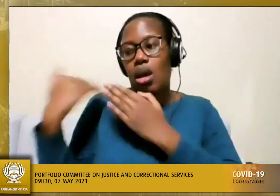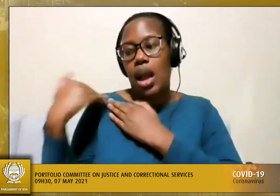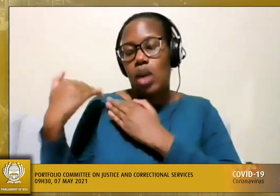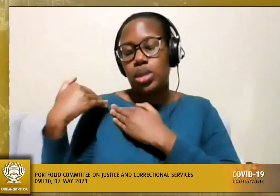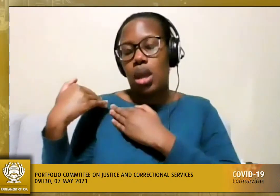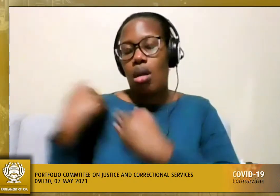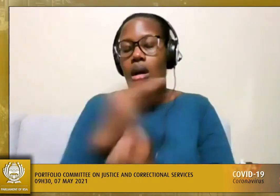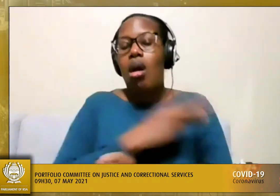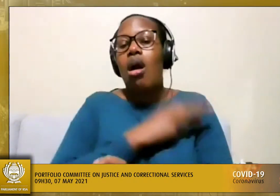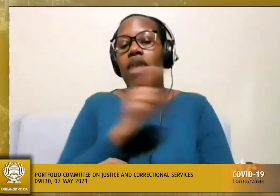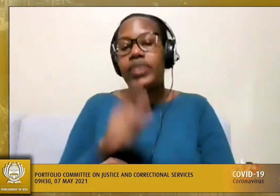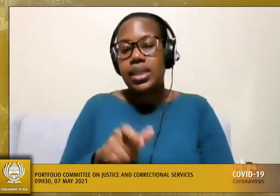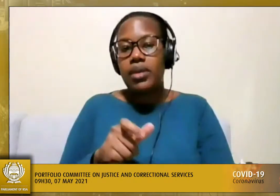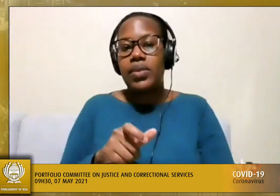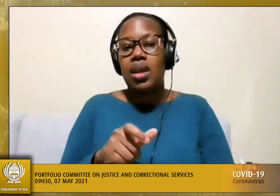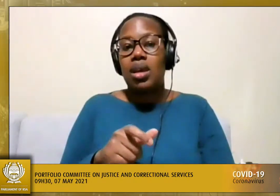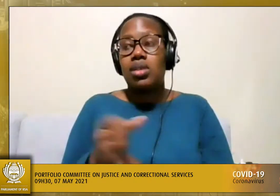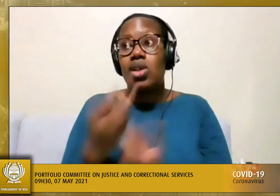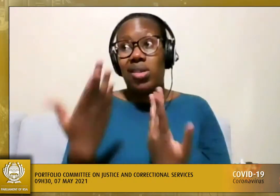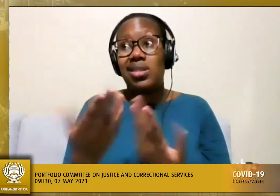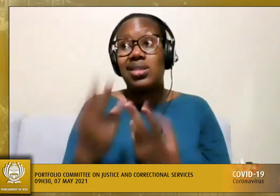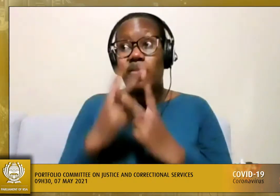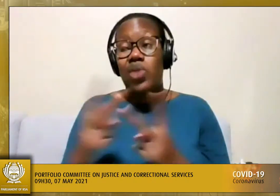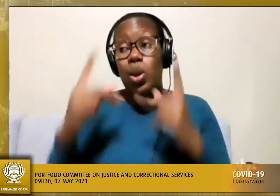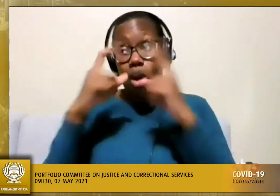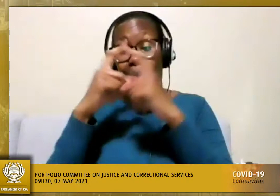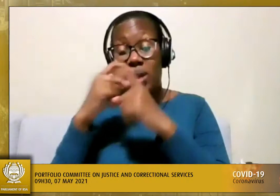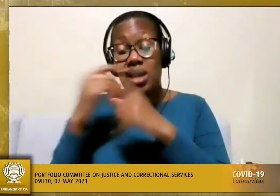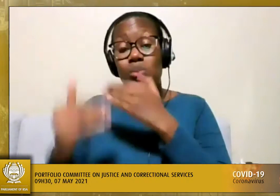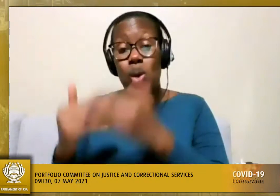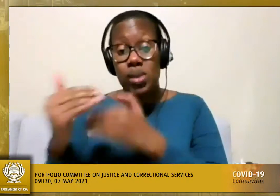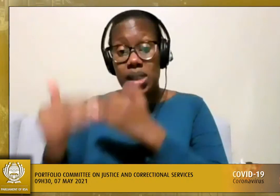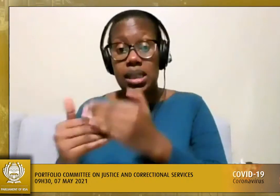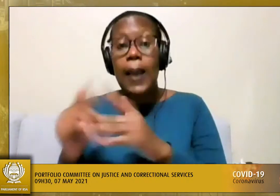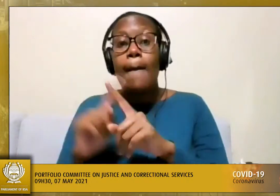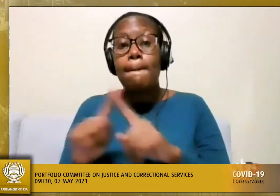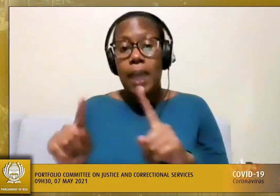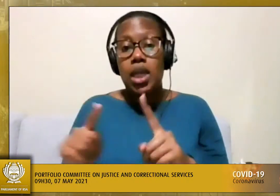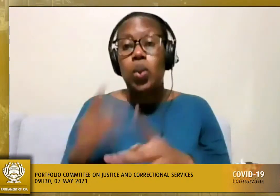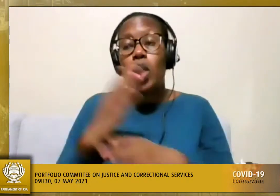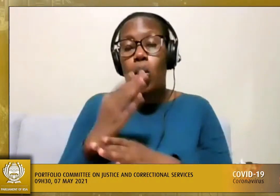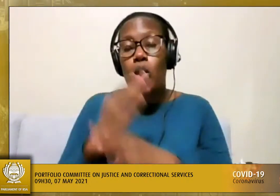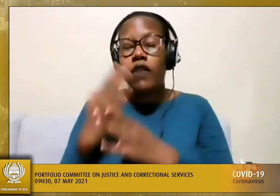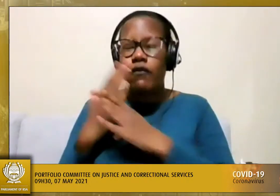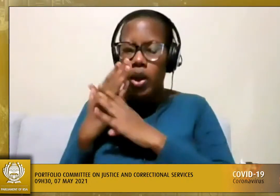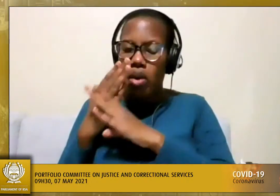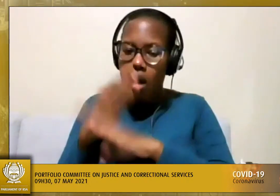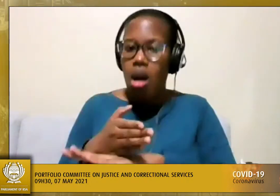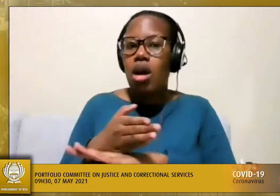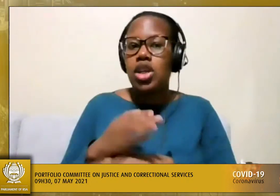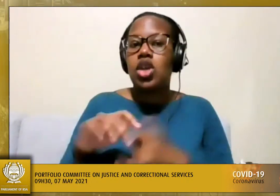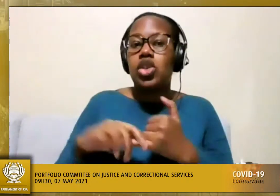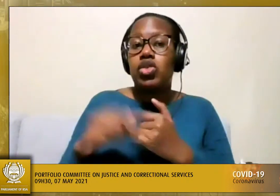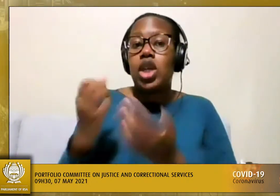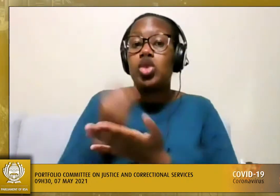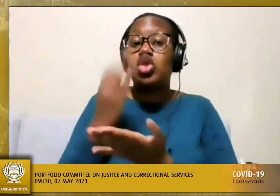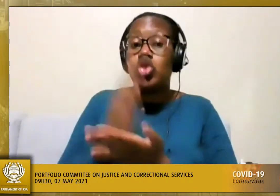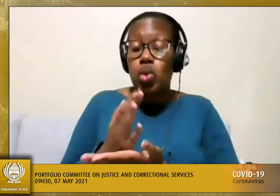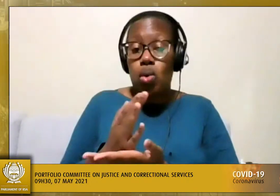and and there's a lot this is a very complex process but we're working very hard at trying to ensure that